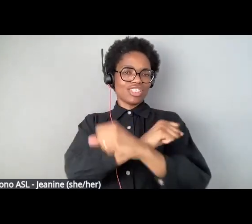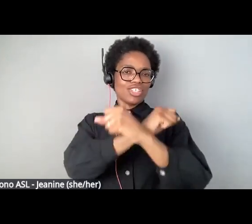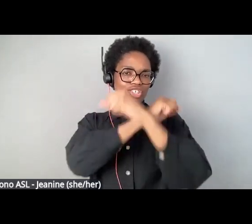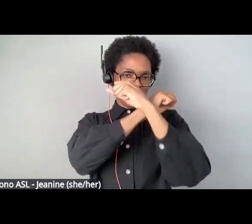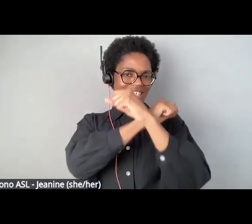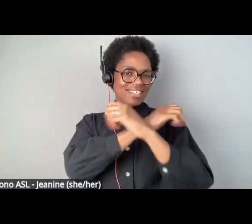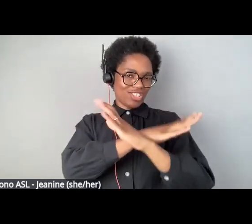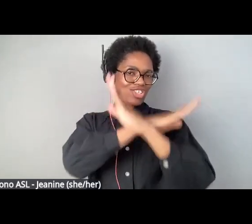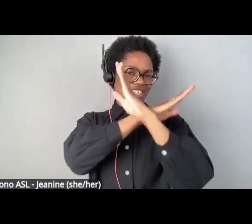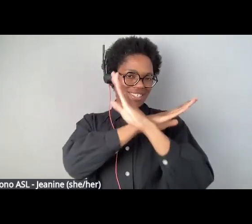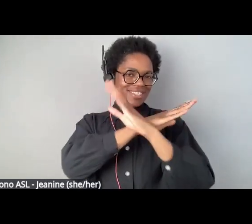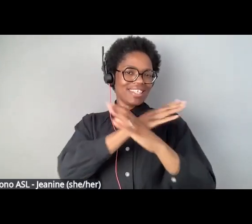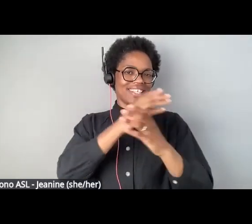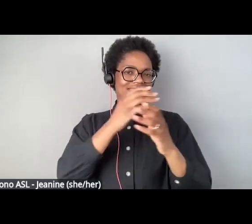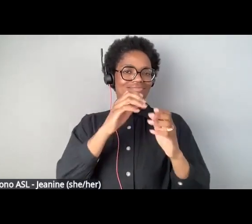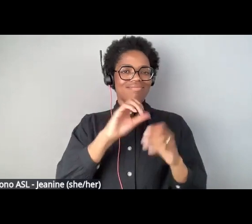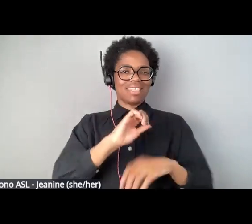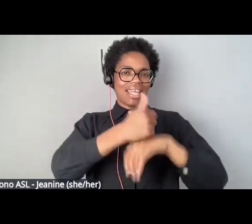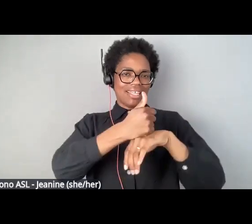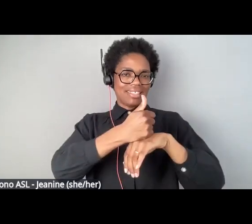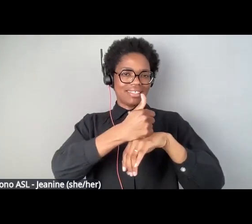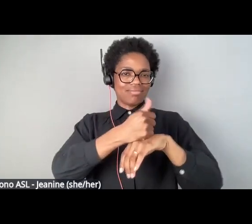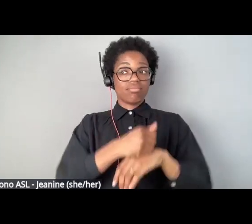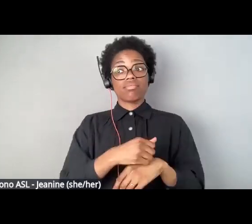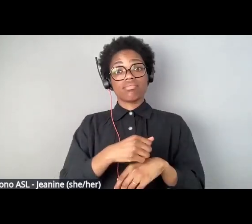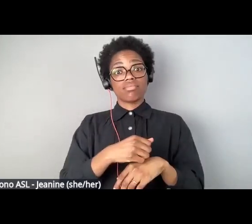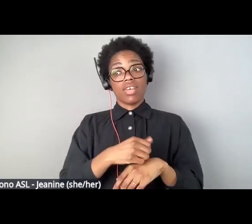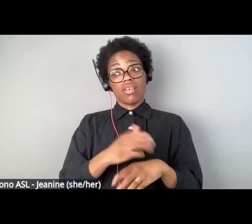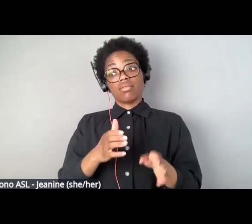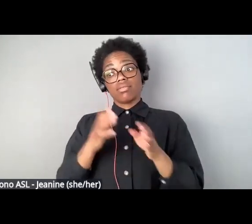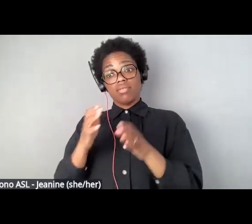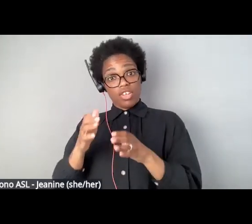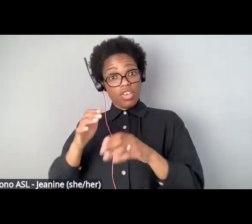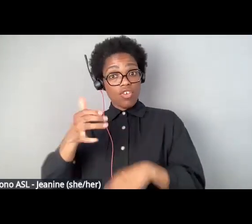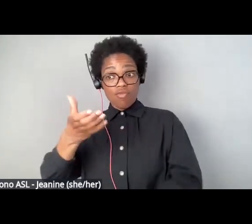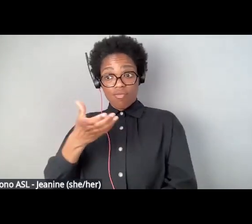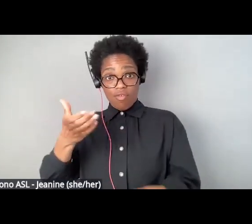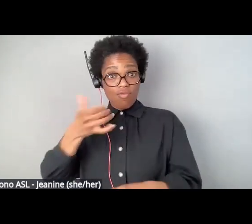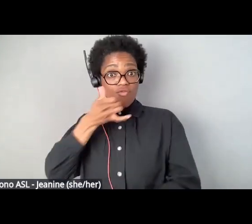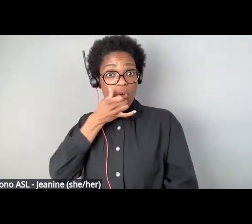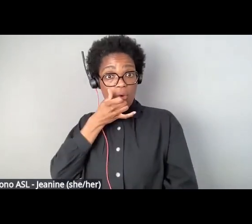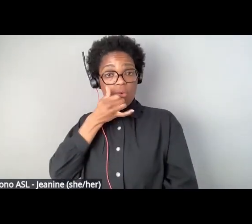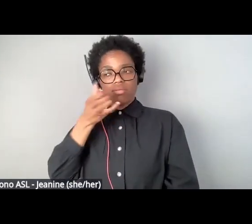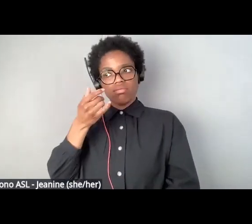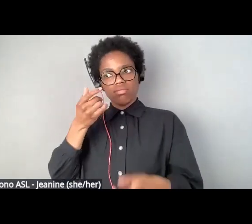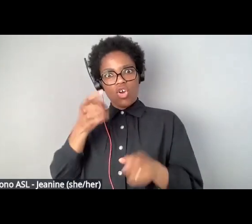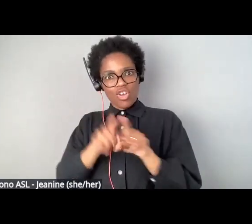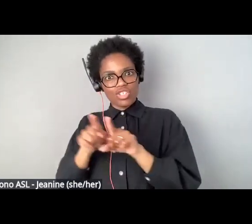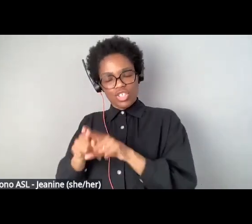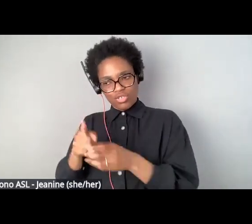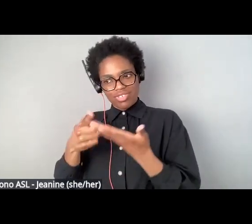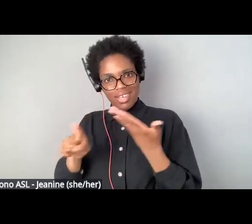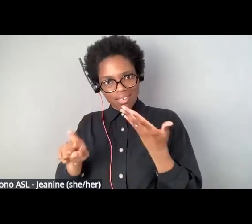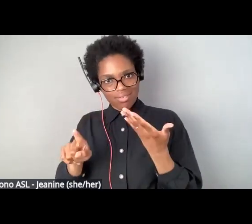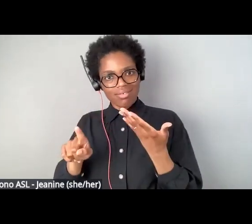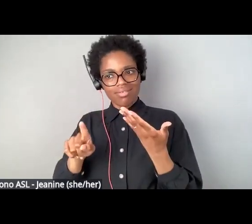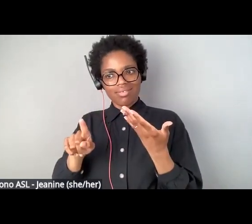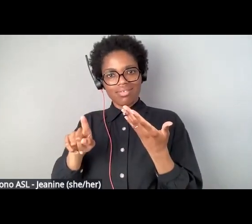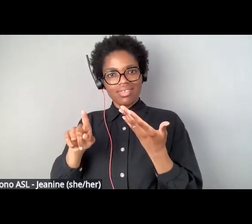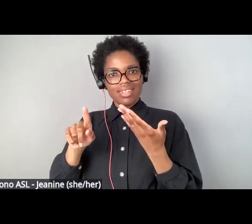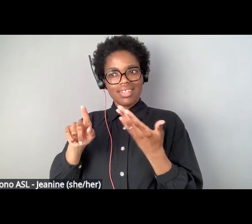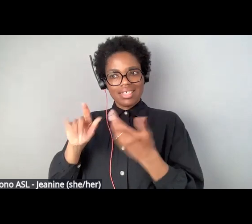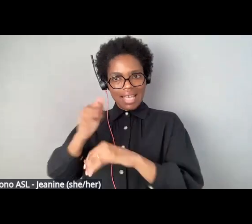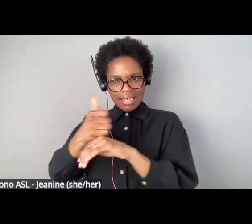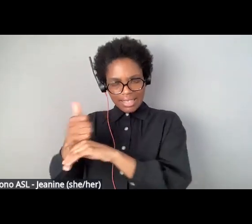security settings in apps on your phone. If you don't have time to when you're logging into a new site, if you're going about your day, if you're at